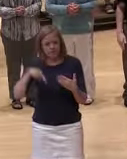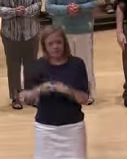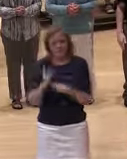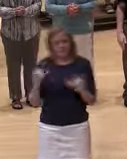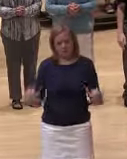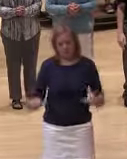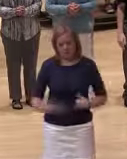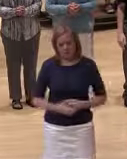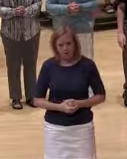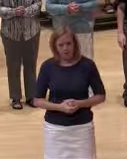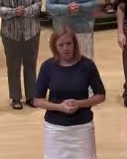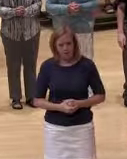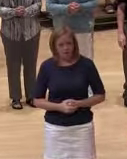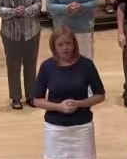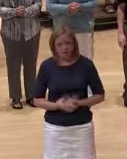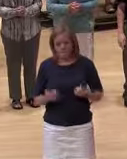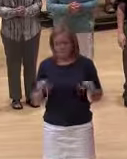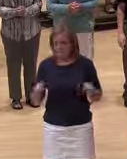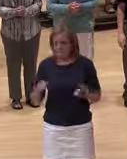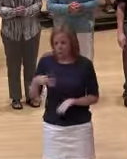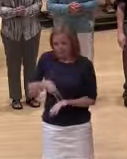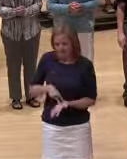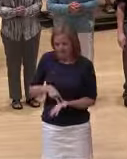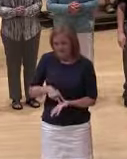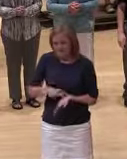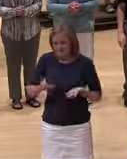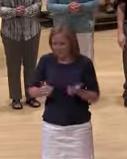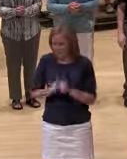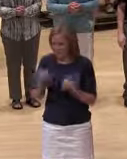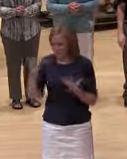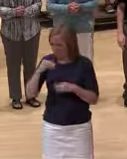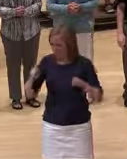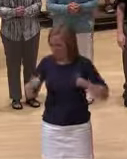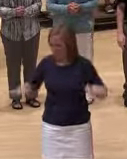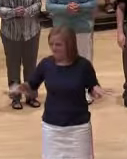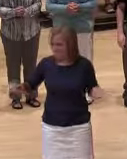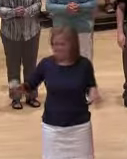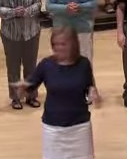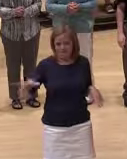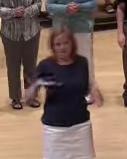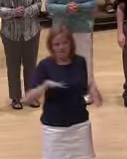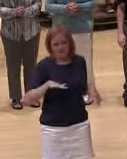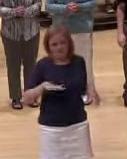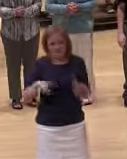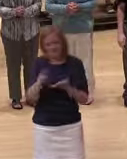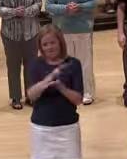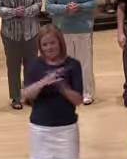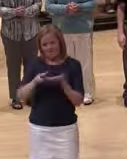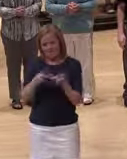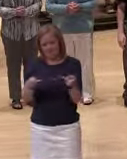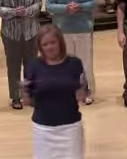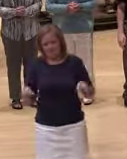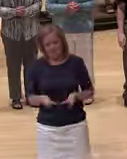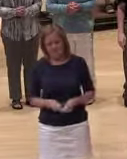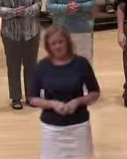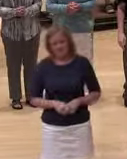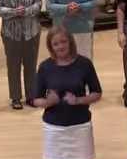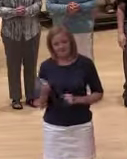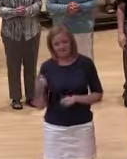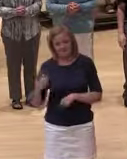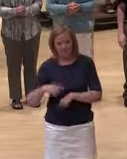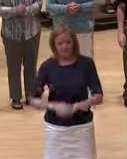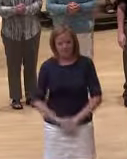now, just being able to stand in your presence with all these beautiful people in this holy place one more